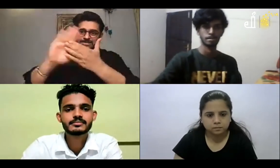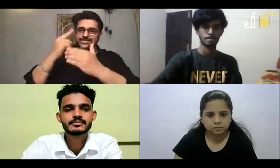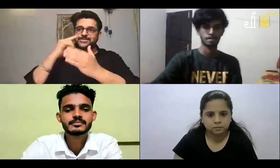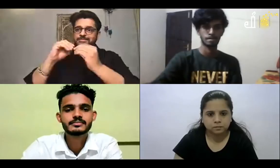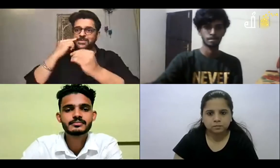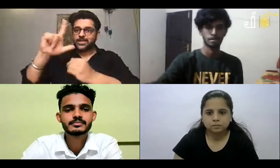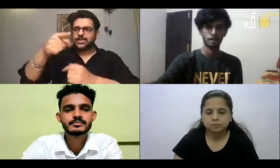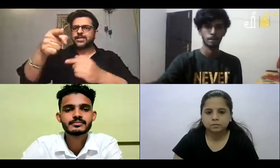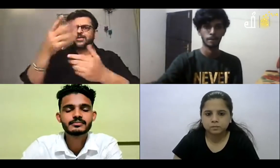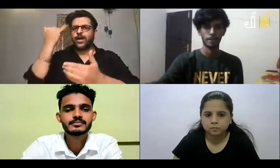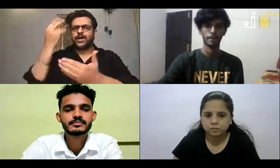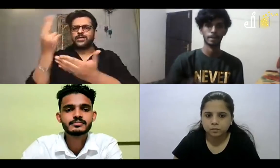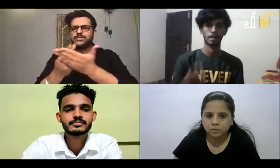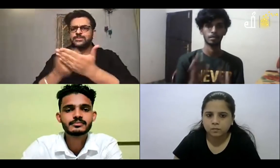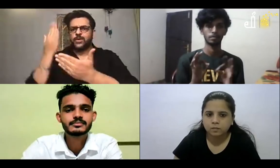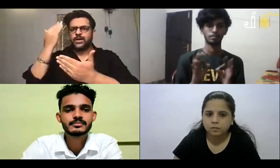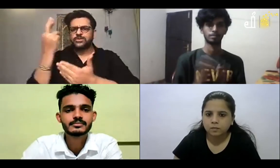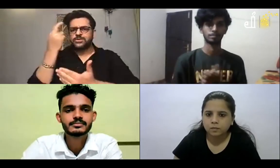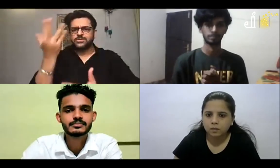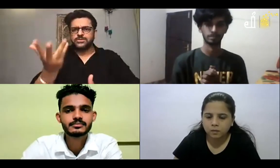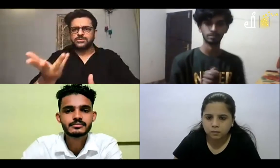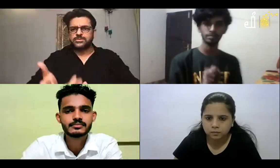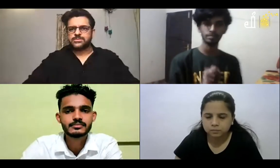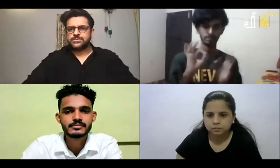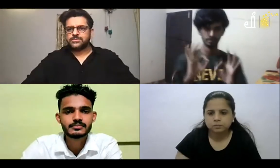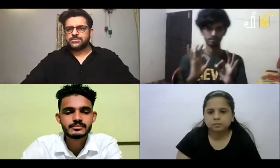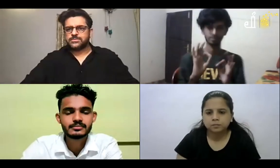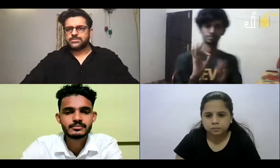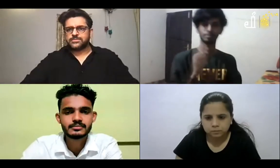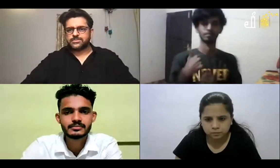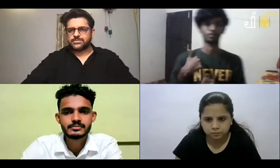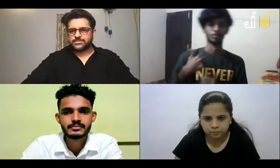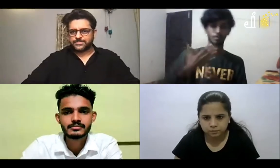to Shibil. Why did you make that piece of art?